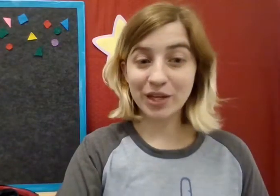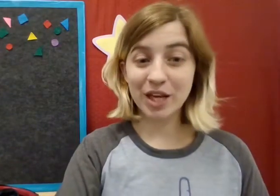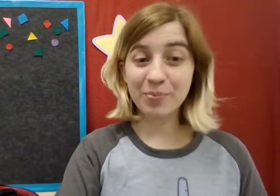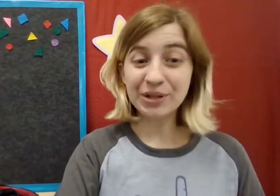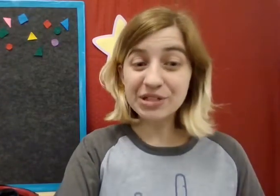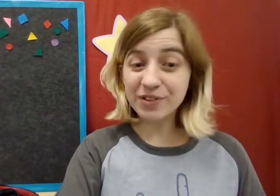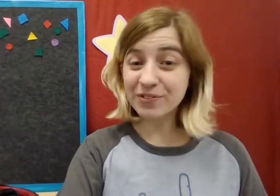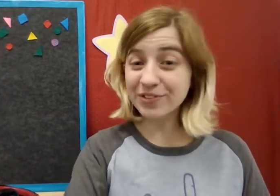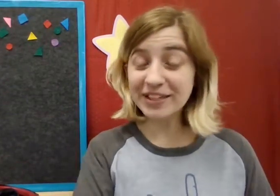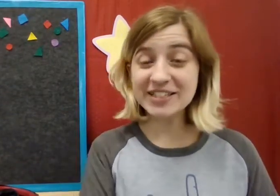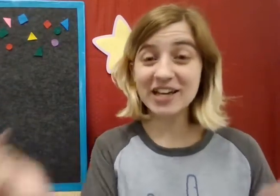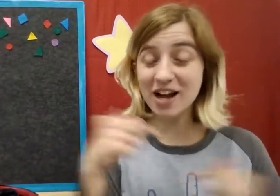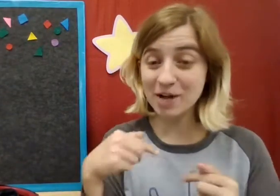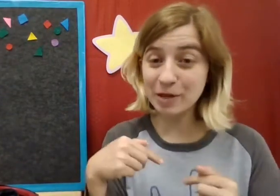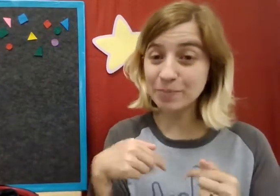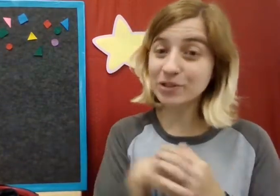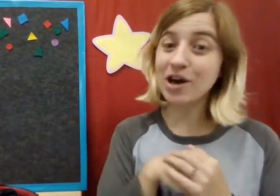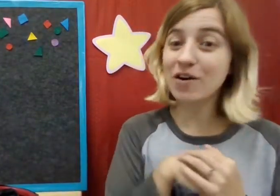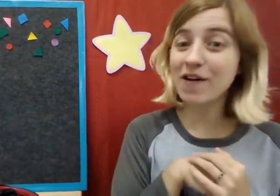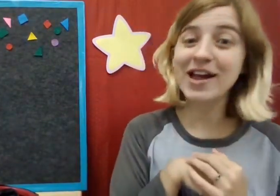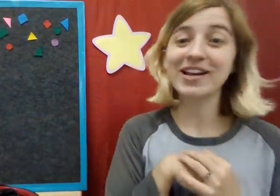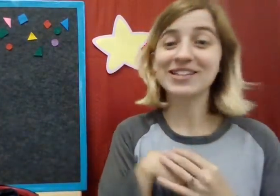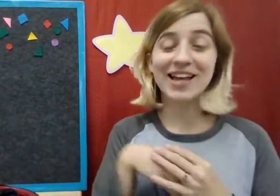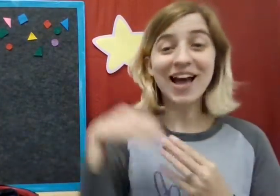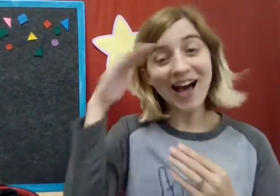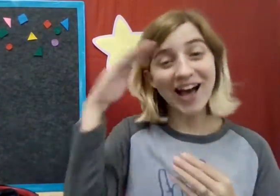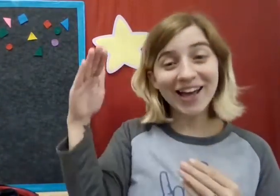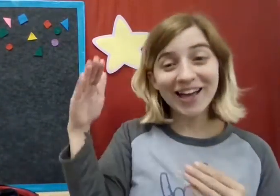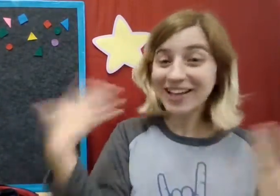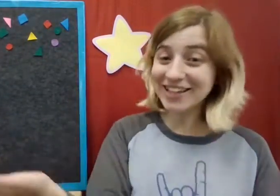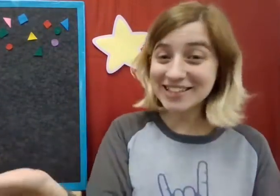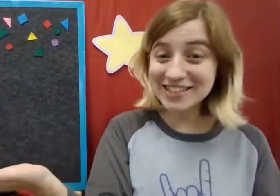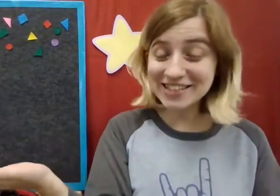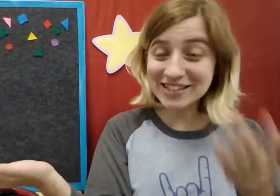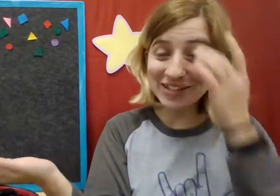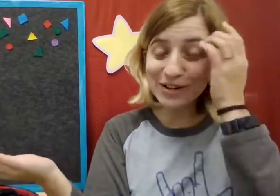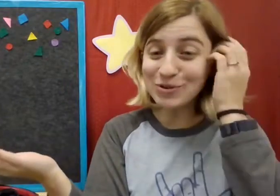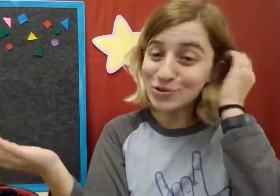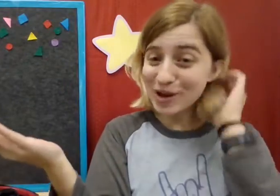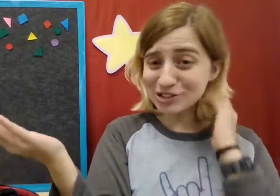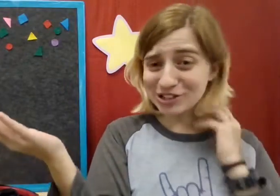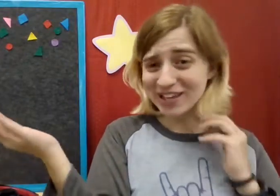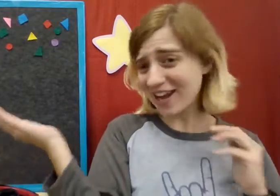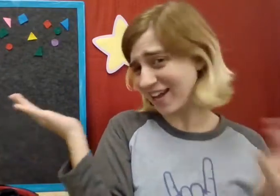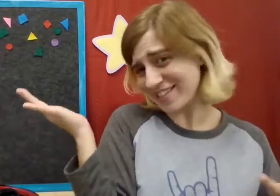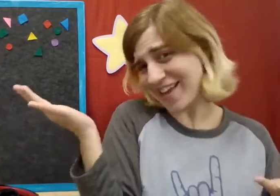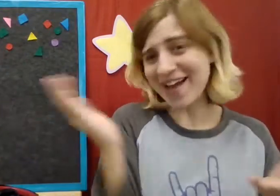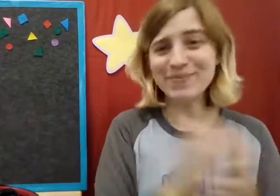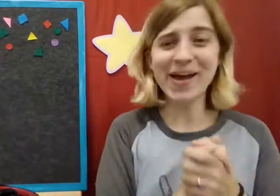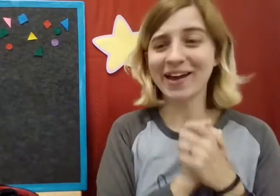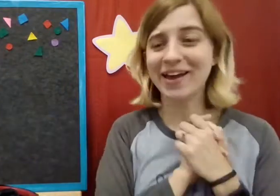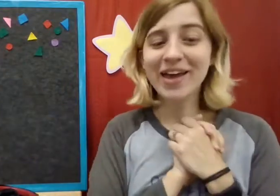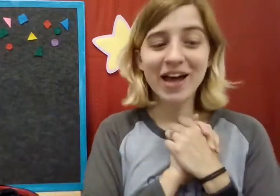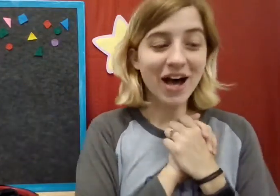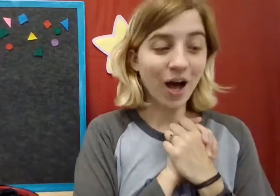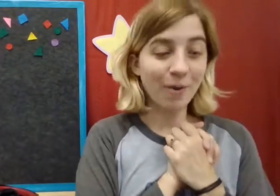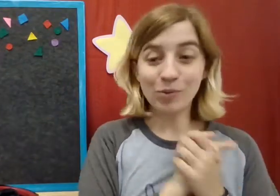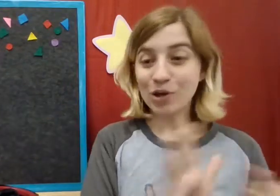in, please feel free to comment below and say hi. I like to see who's watching and I can say hi back. And we'll go ahead